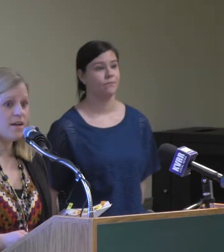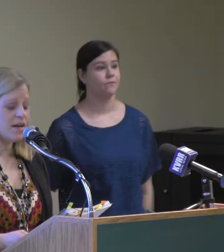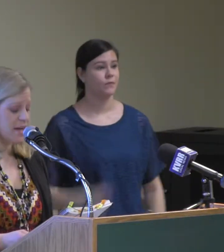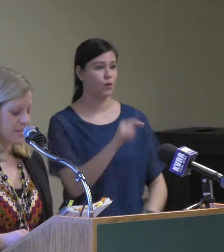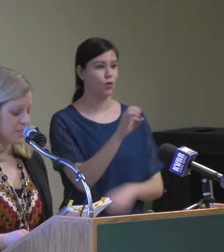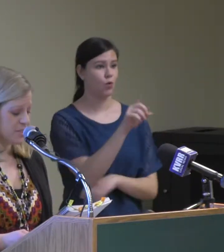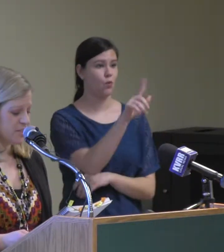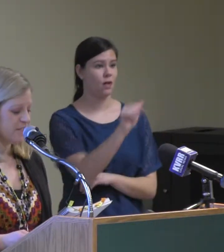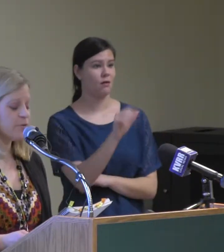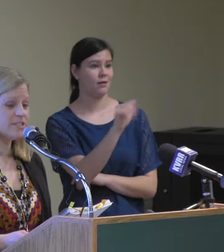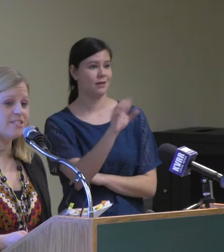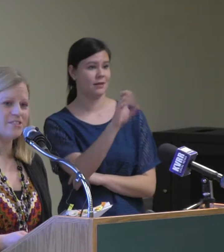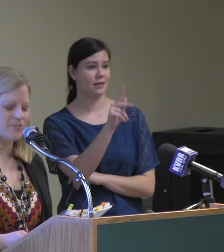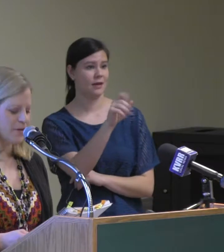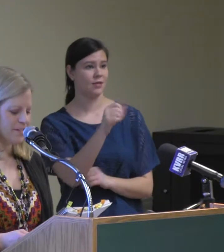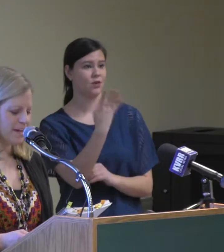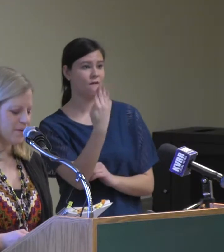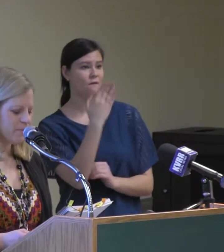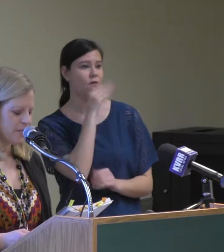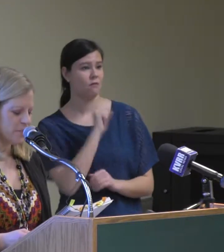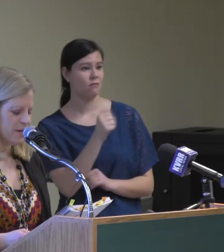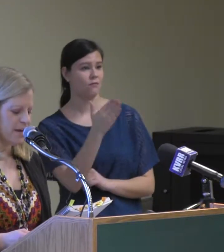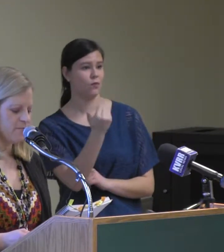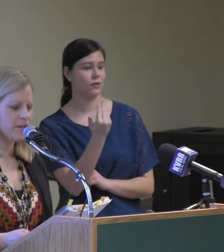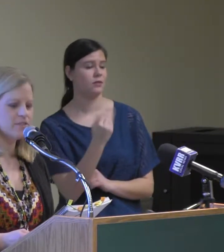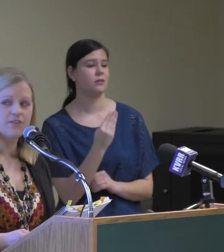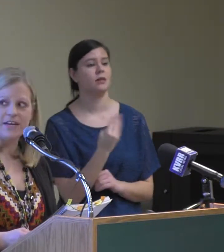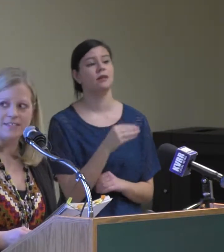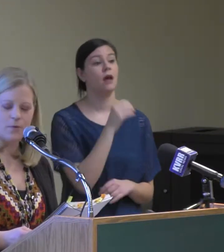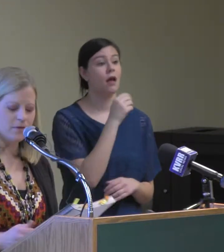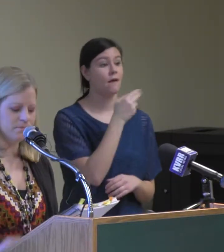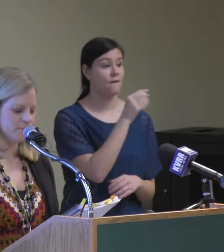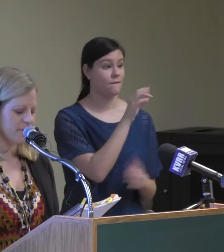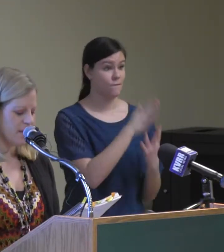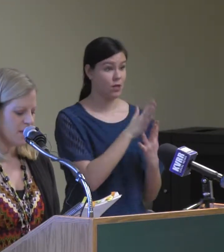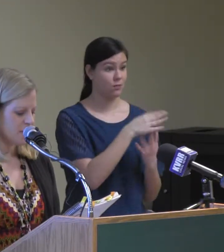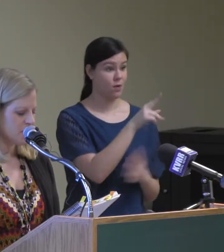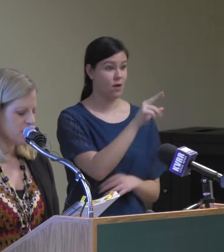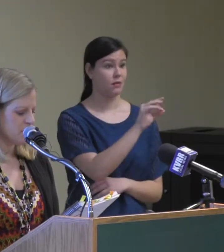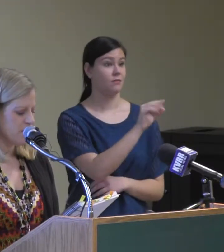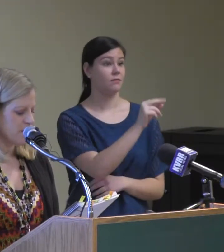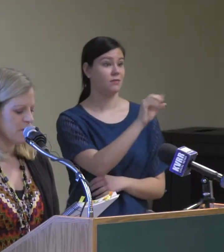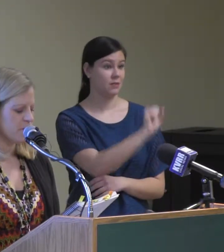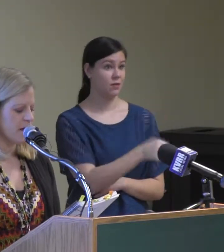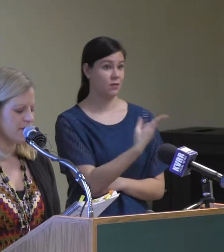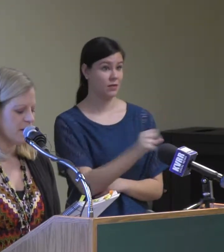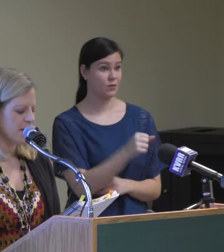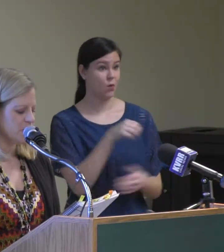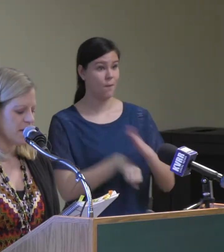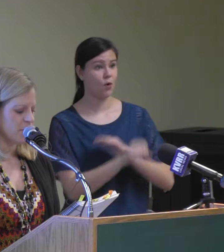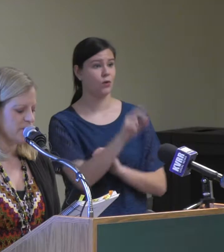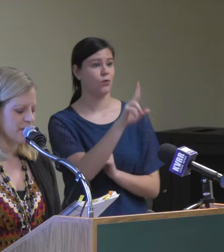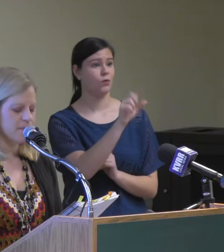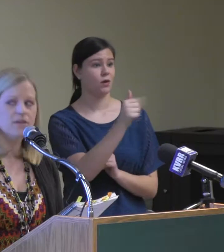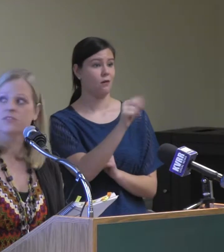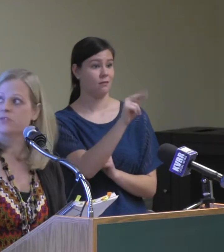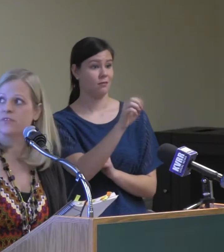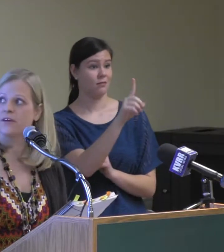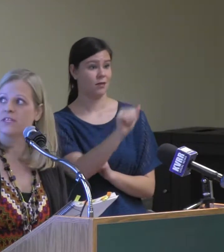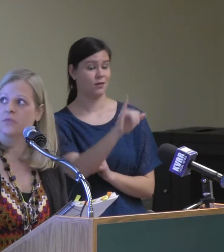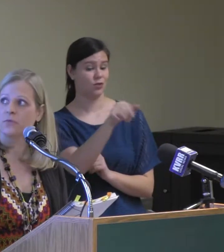Noella Akech is 14 years old and a freshman at Fargo South High School. She was born in Uganda on